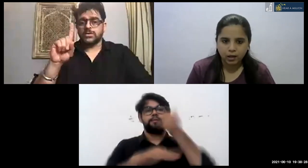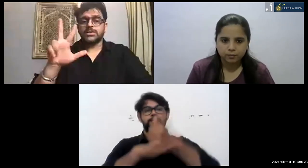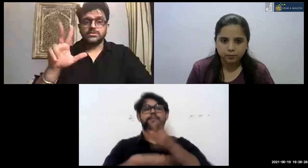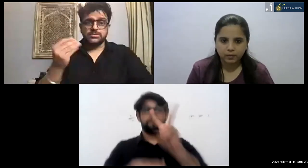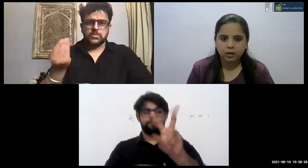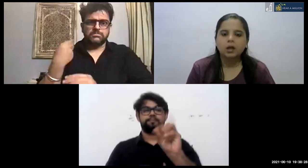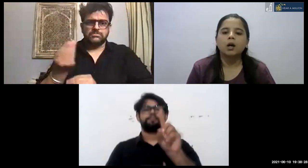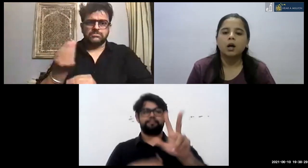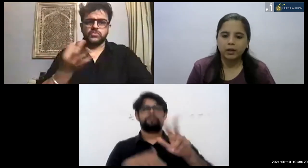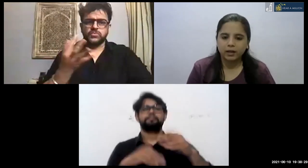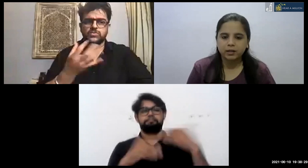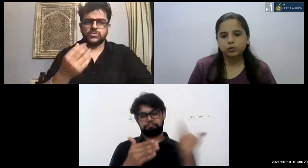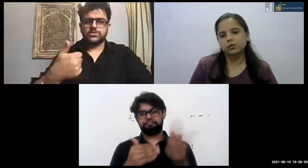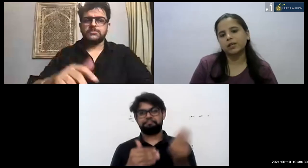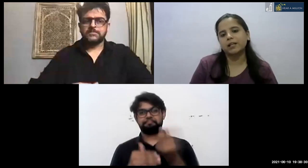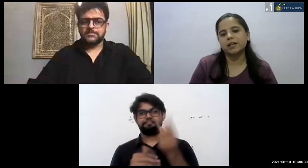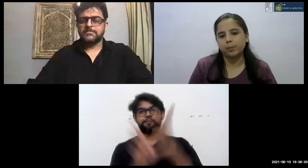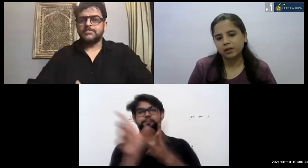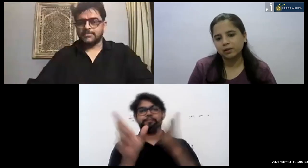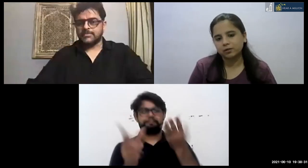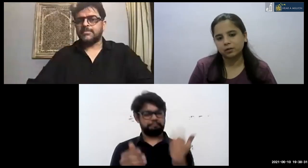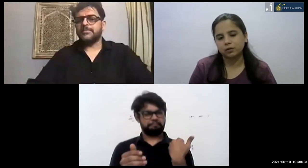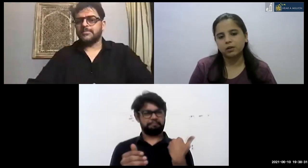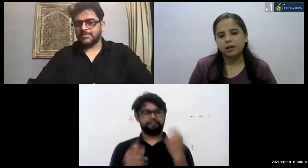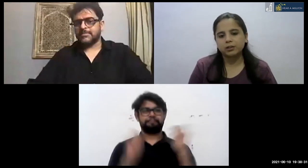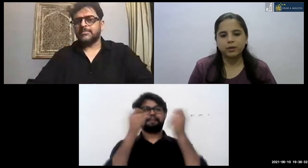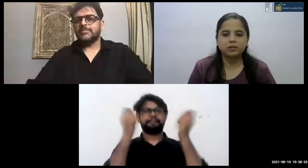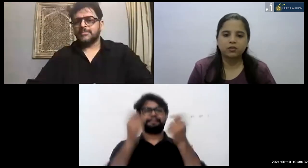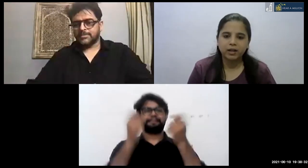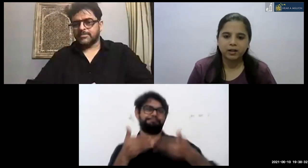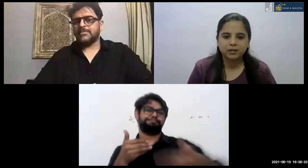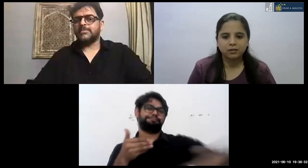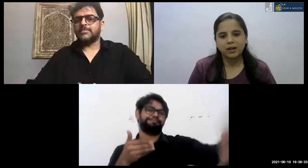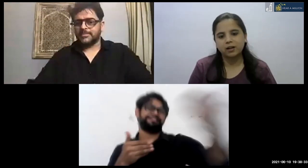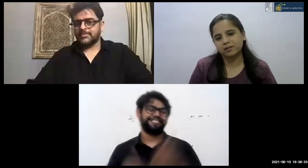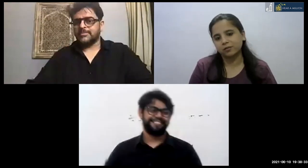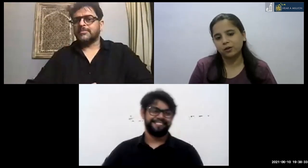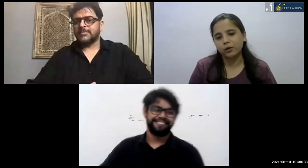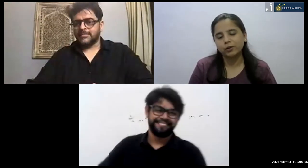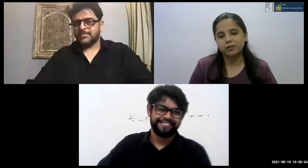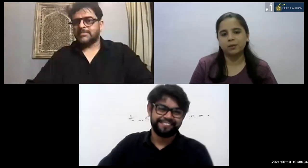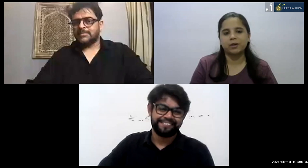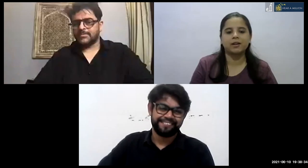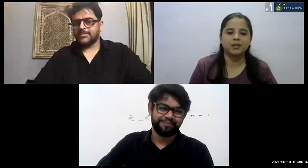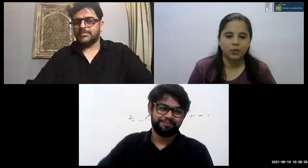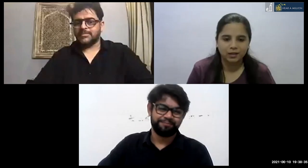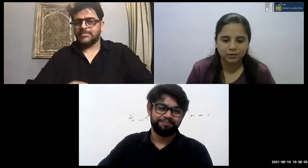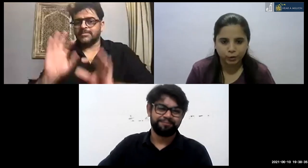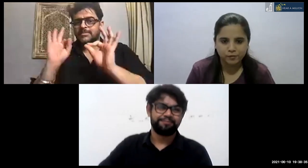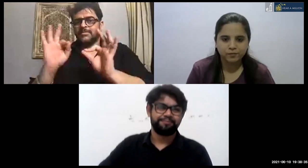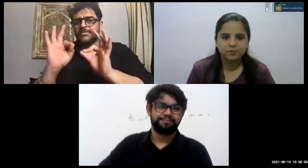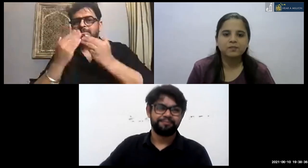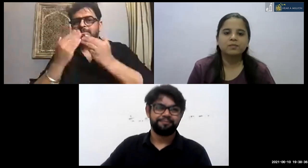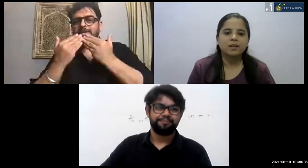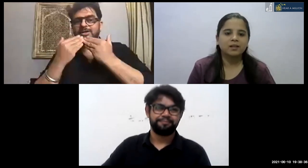April. Okay, it's 2018 April. So it's been 3 years, and we going to celebrate it as well